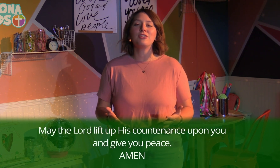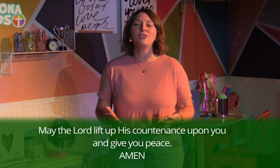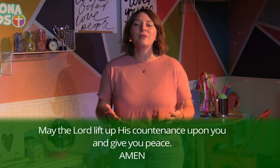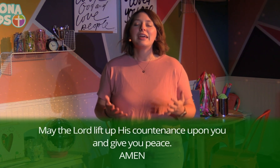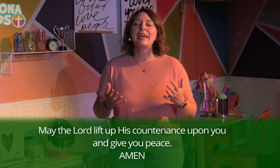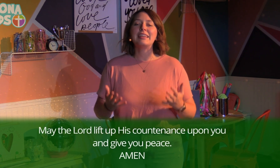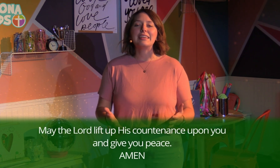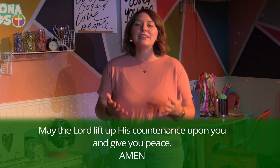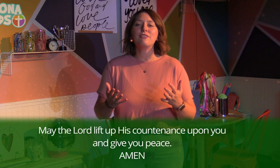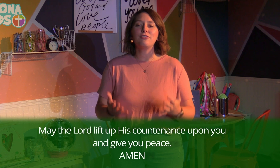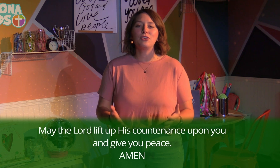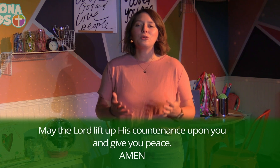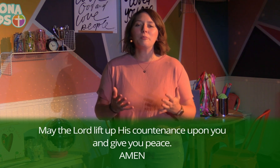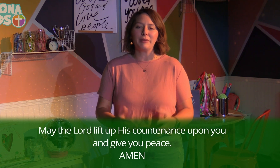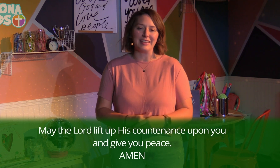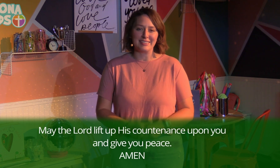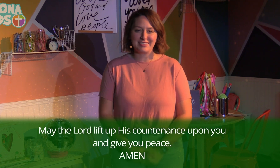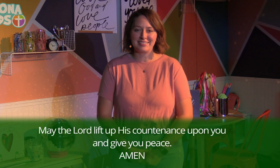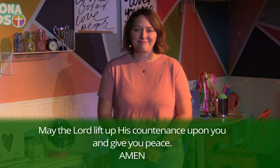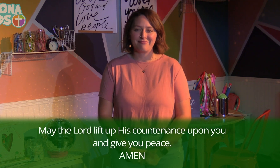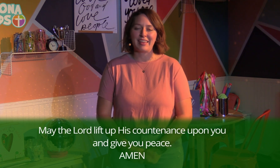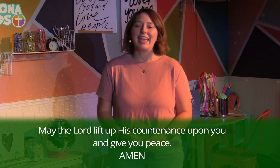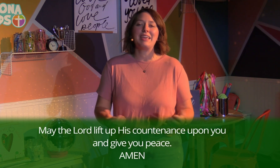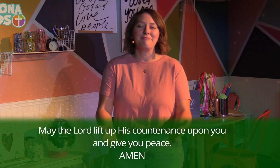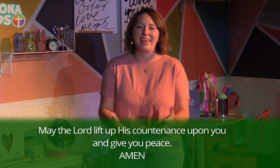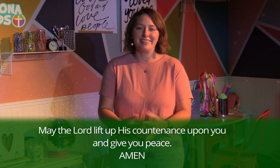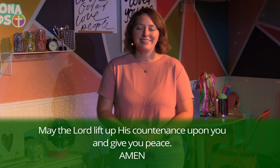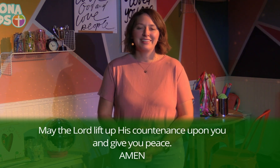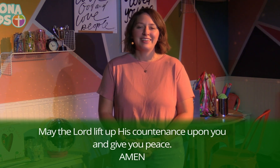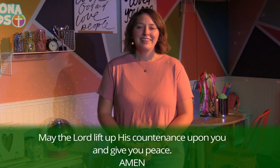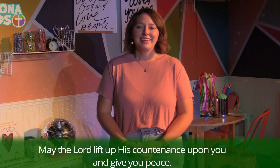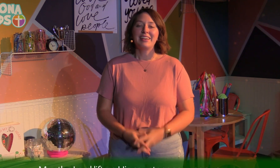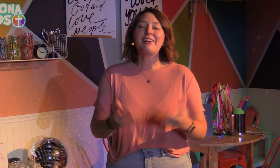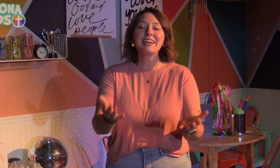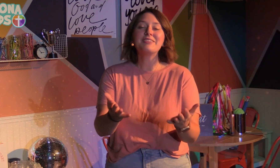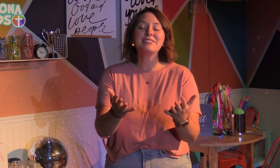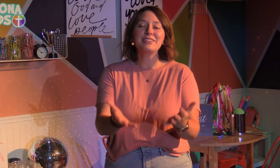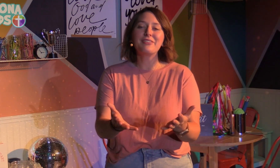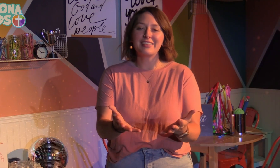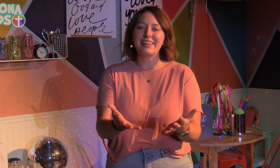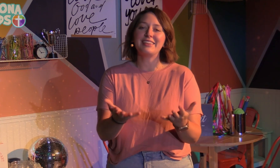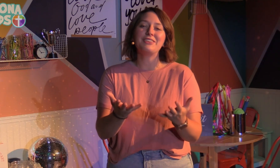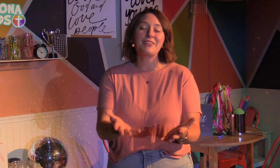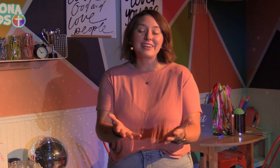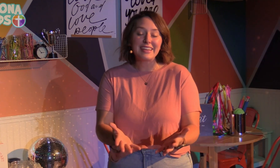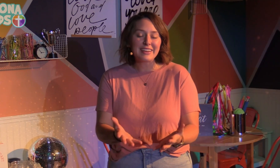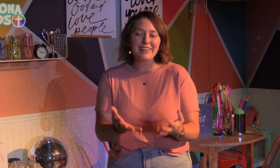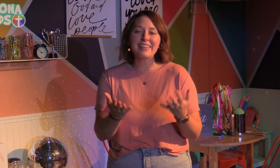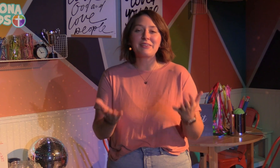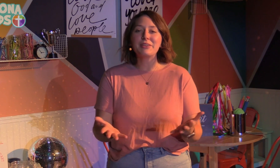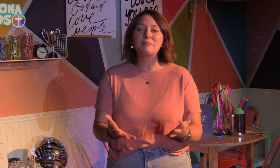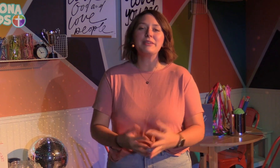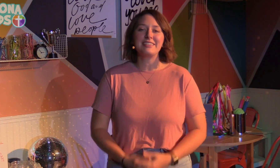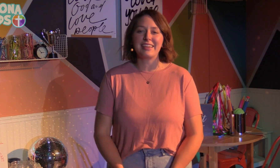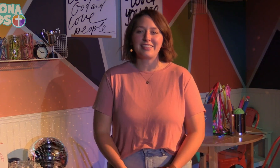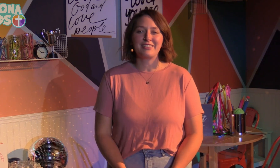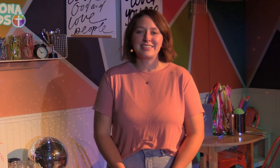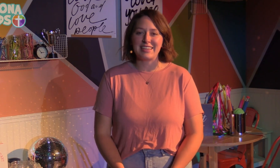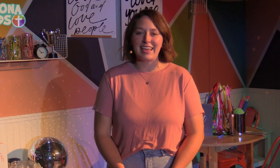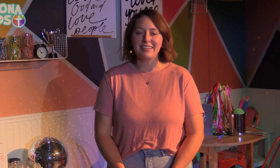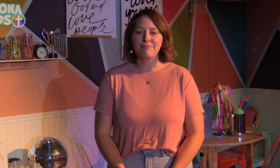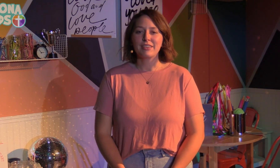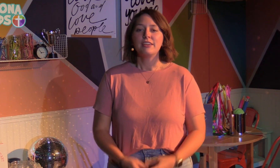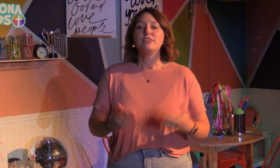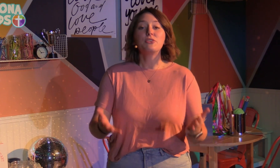countenance upon you and give you peace. Amen. Now, I am so glad that you are here and that we could be